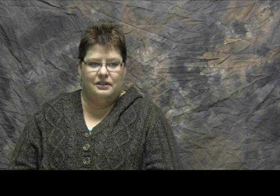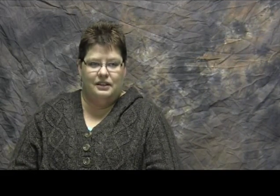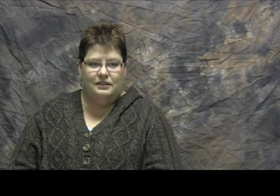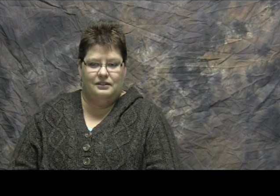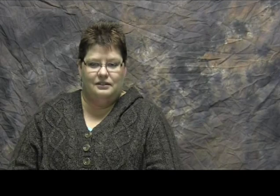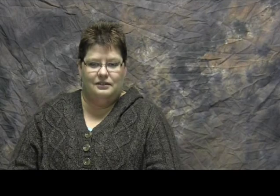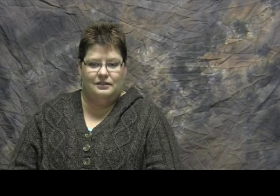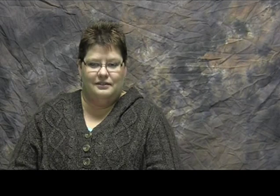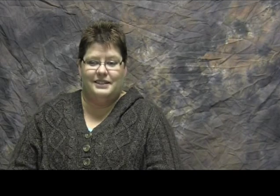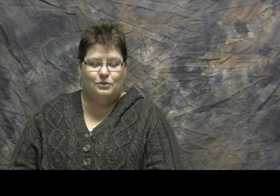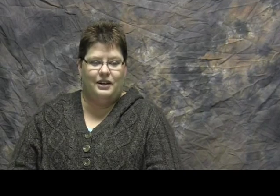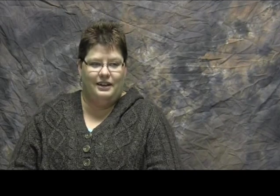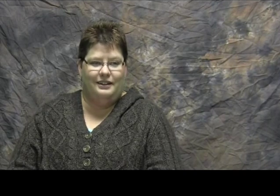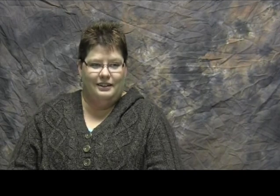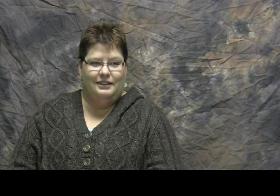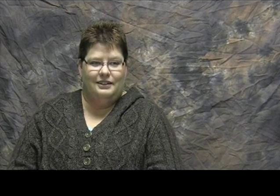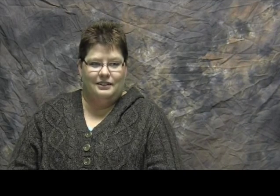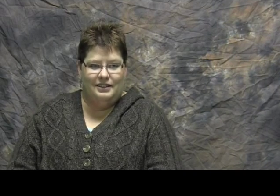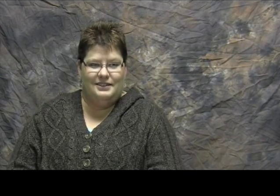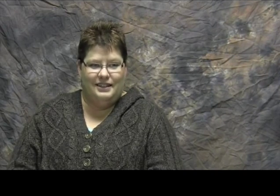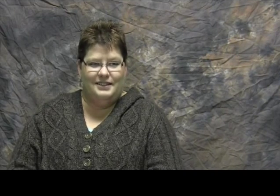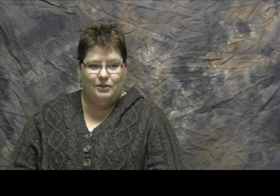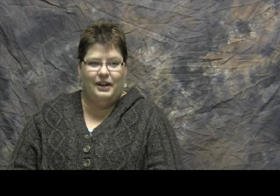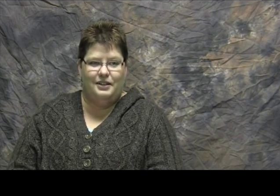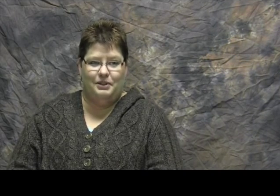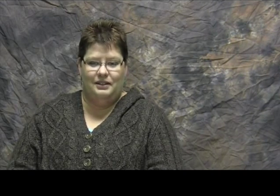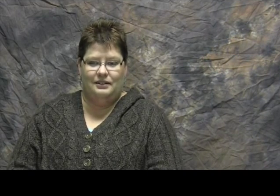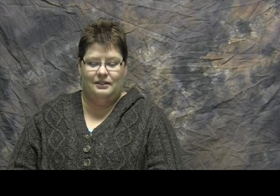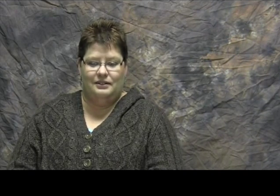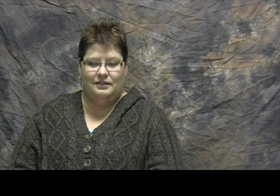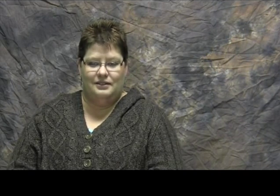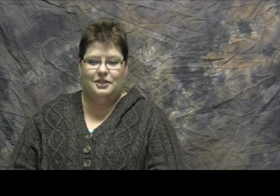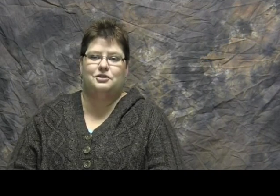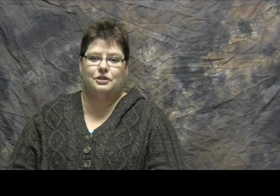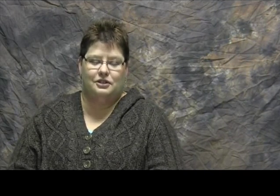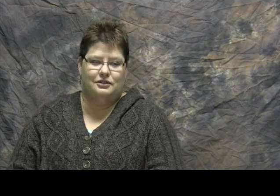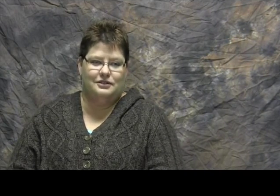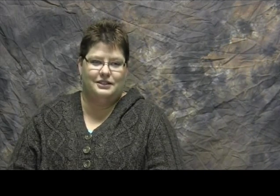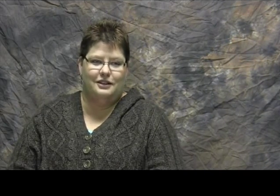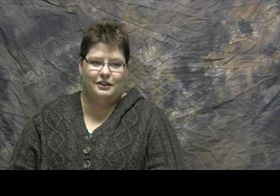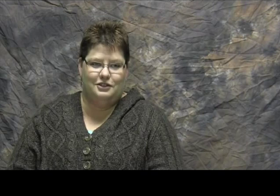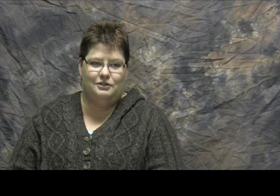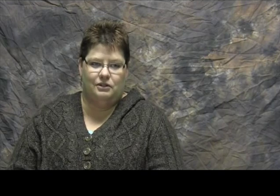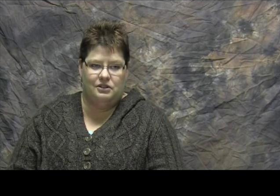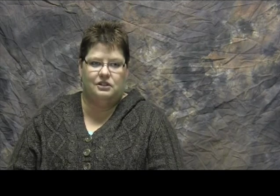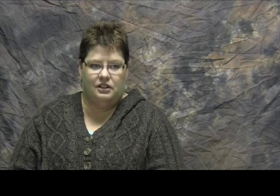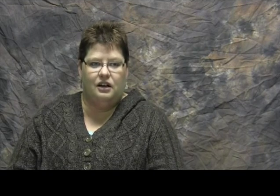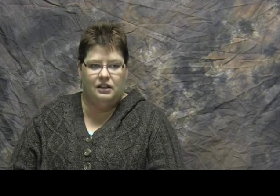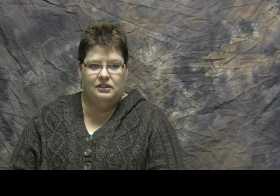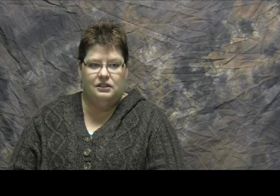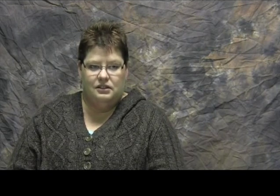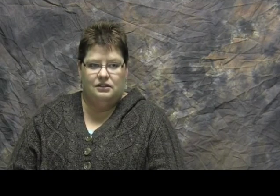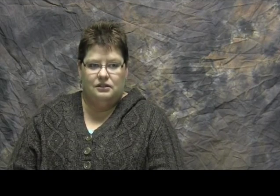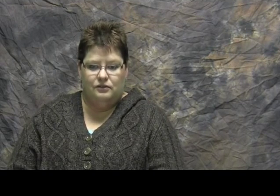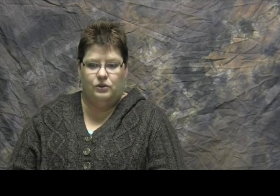that that's okay, and it's okay to struggle, as long as you know to turn to God for